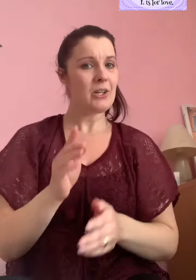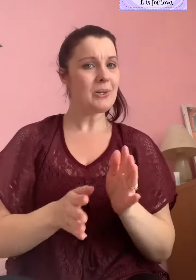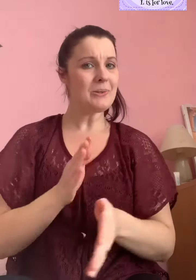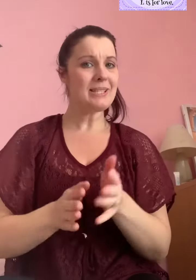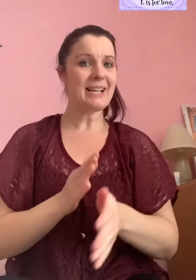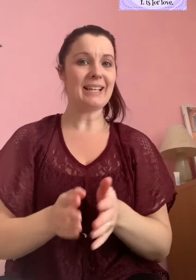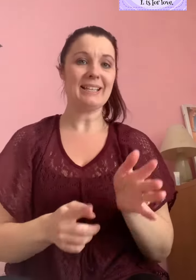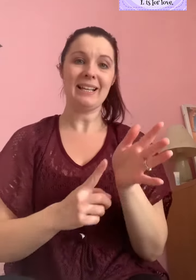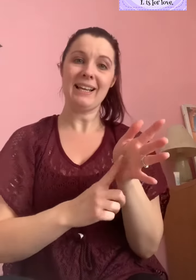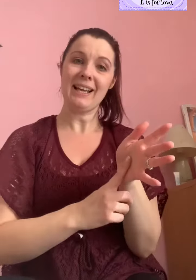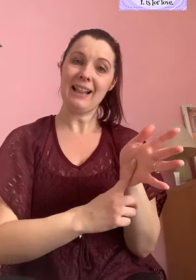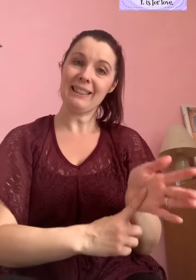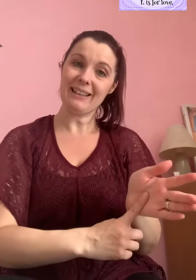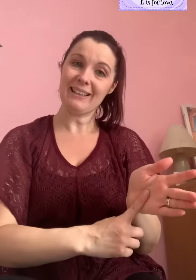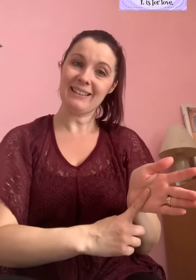U sign, L.